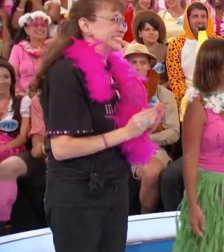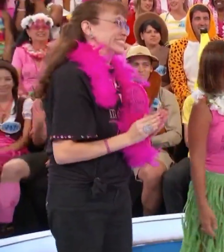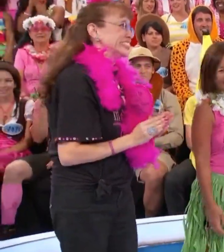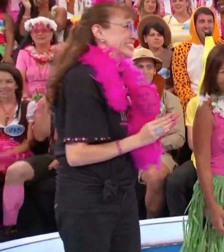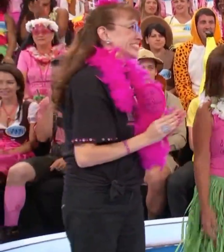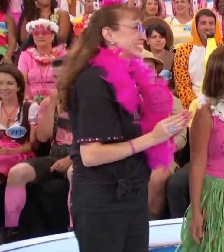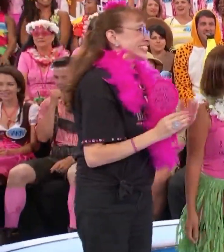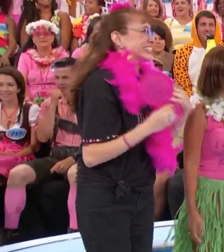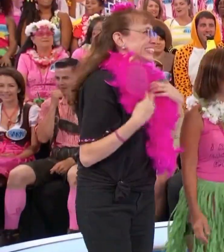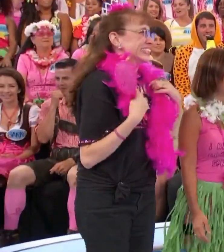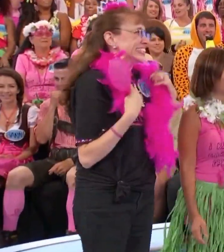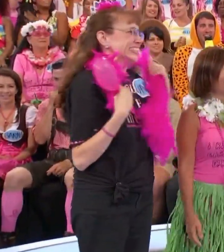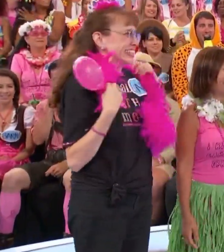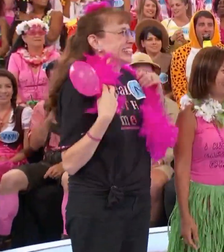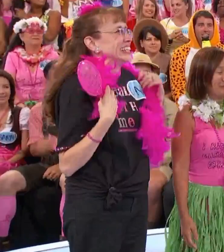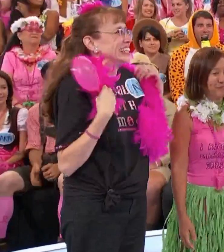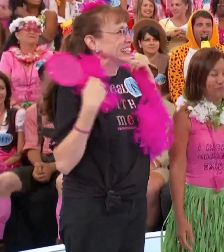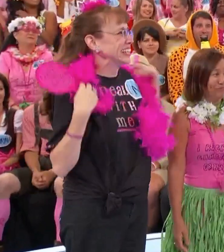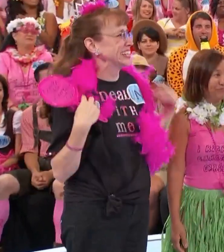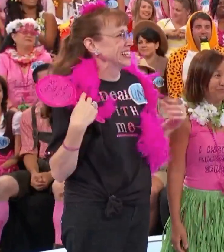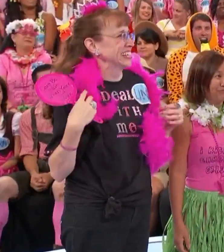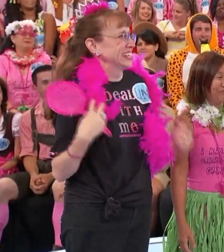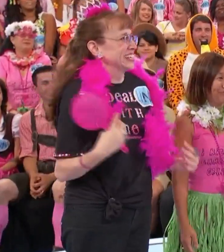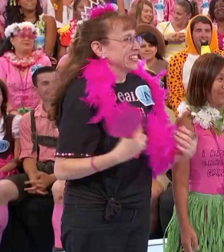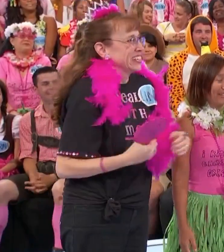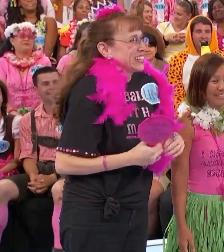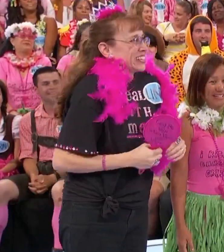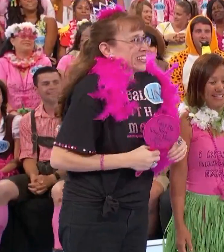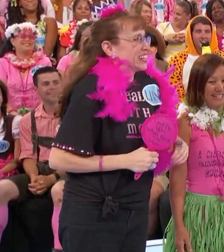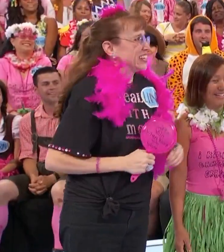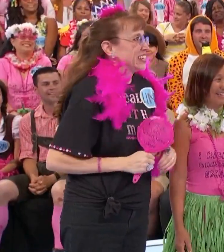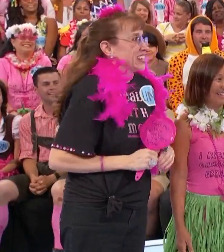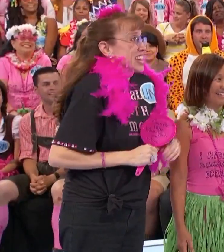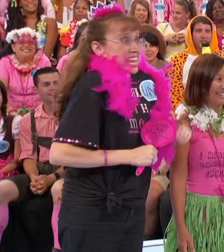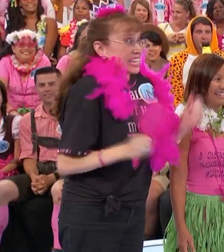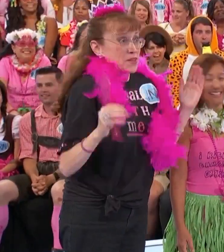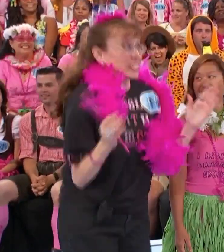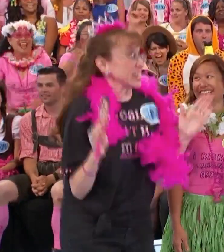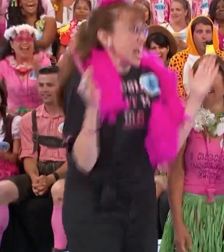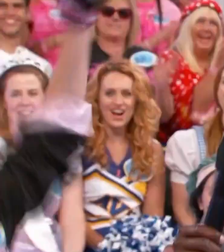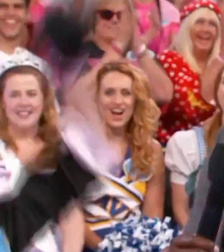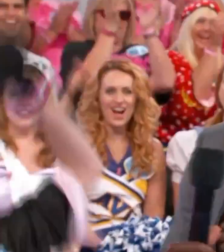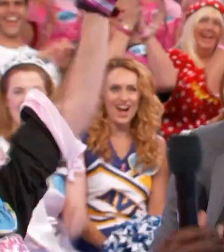Thank the three of you for being here. So, without any further ado, let's have some fun.